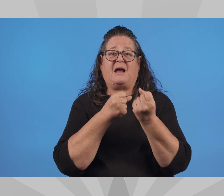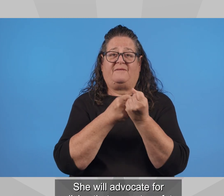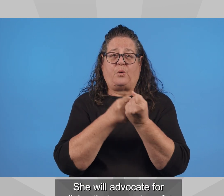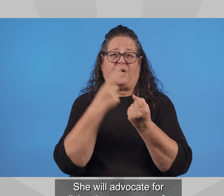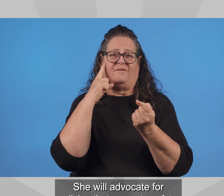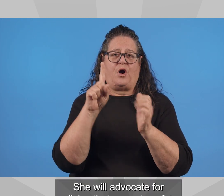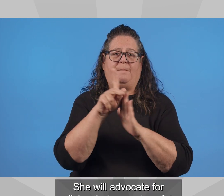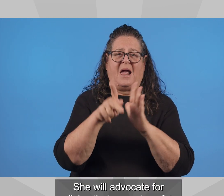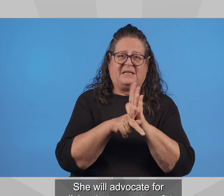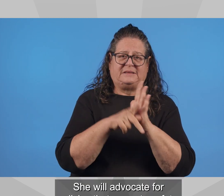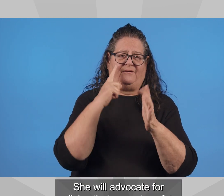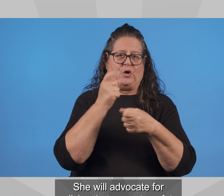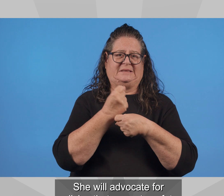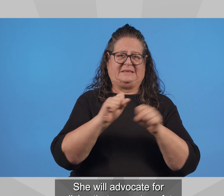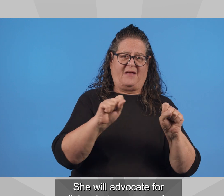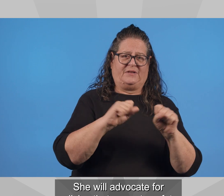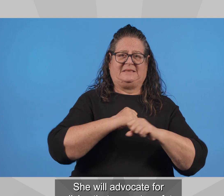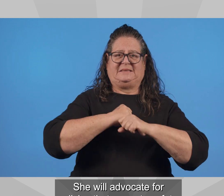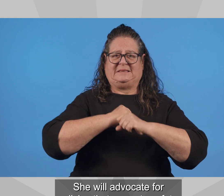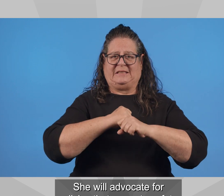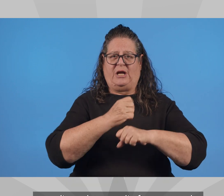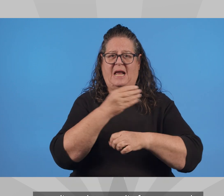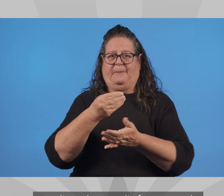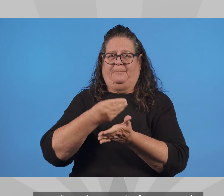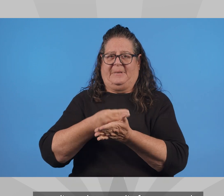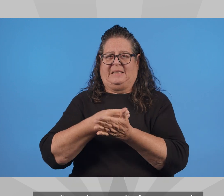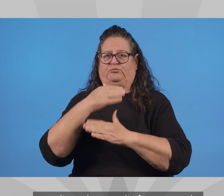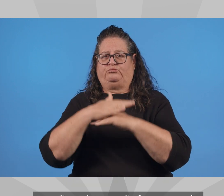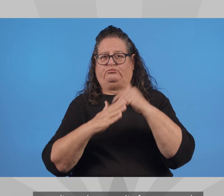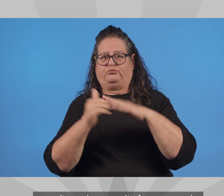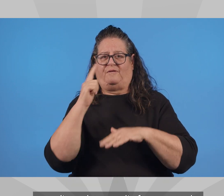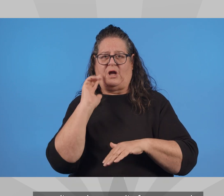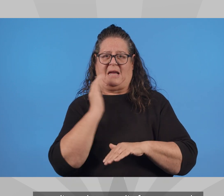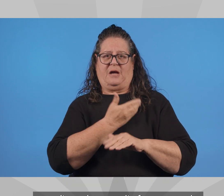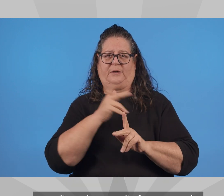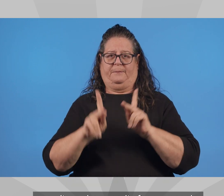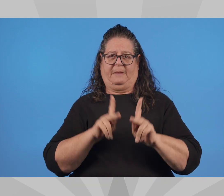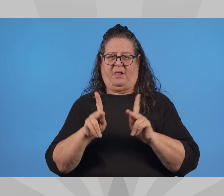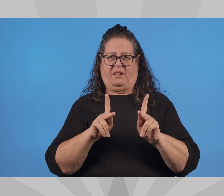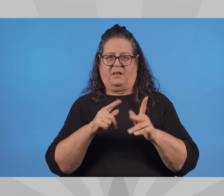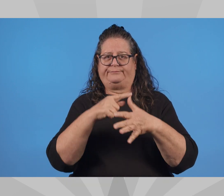She will advocate for policies that promote safety, security, and prosperity for our people.